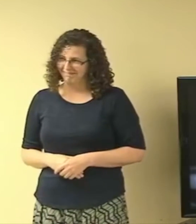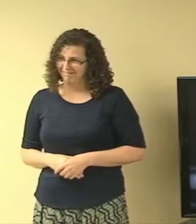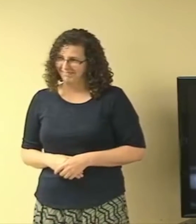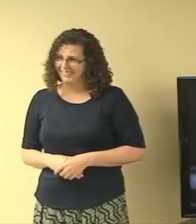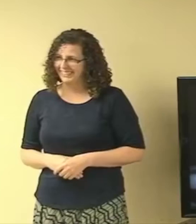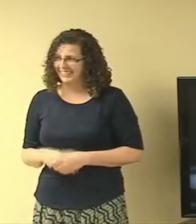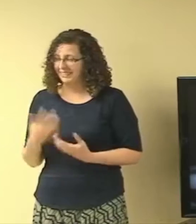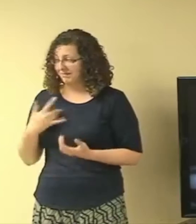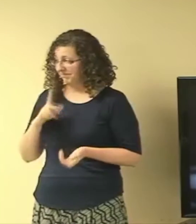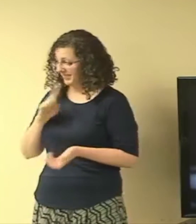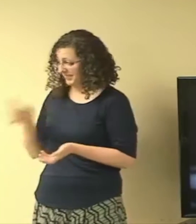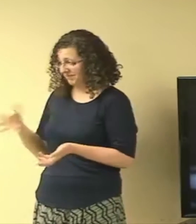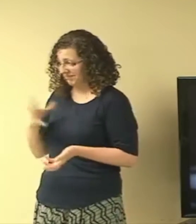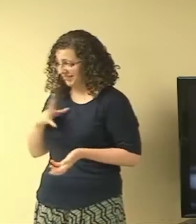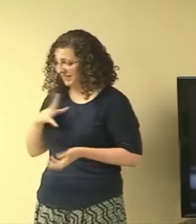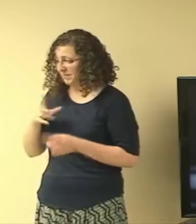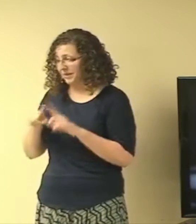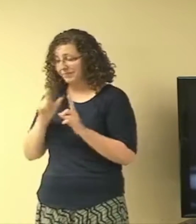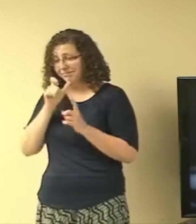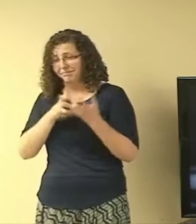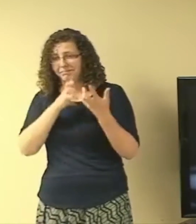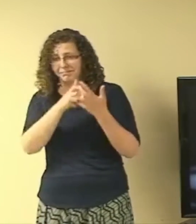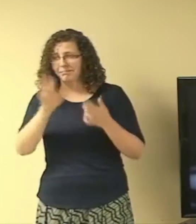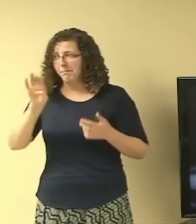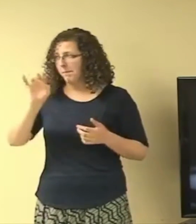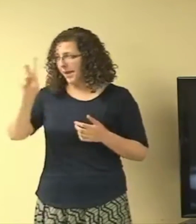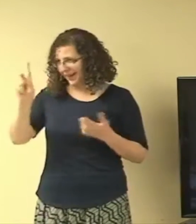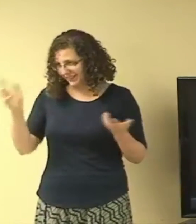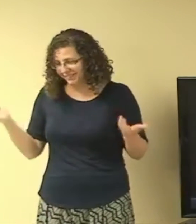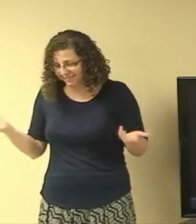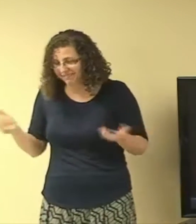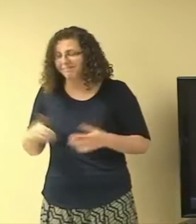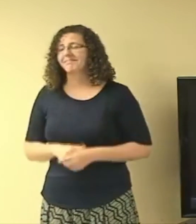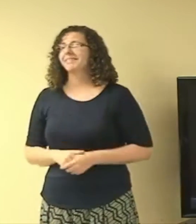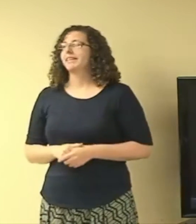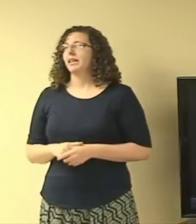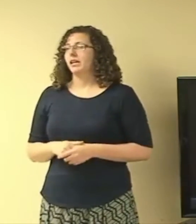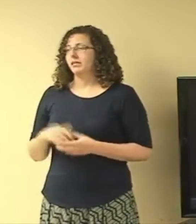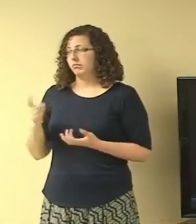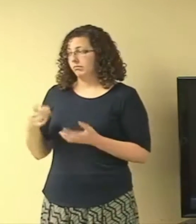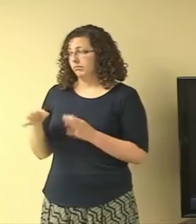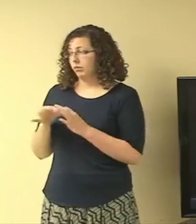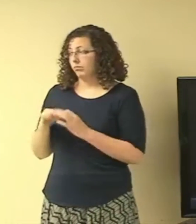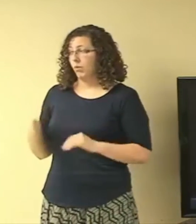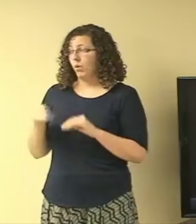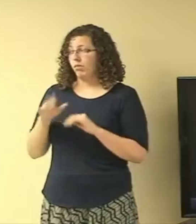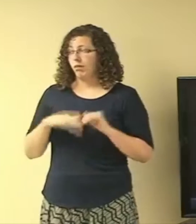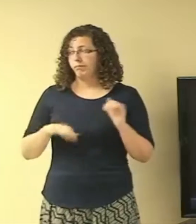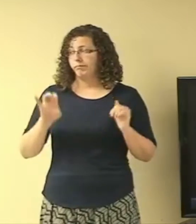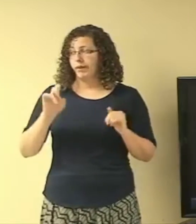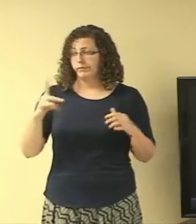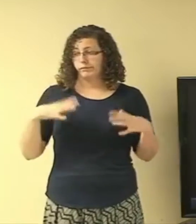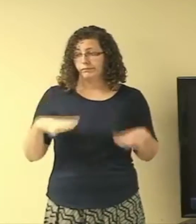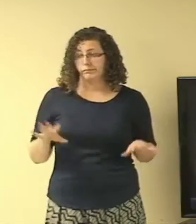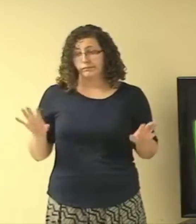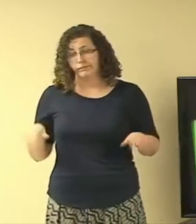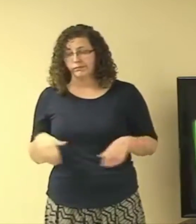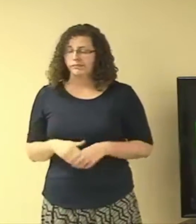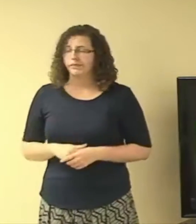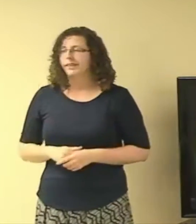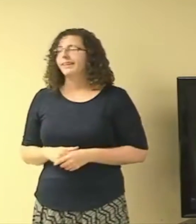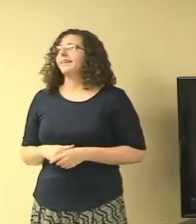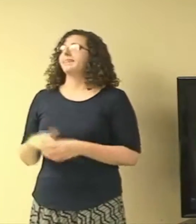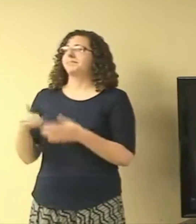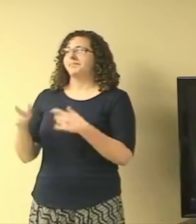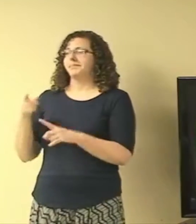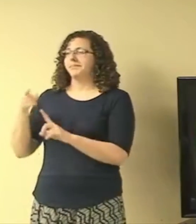No, I mean, you're cool. It's just not real banking-esque. Okay, now. Probably costs more than a banker's suit, you know, with all the... But, okay, so Lee